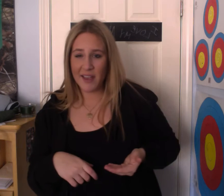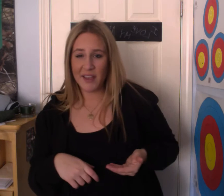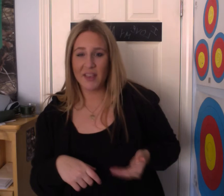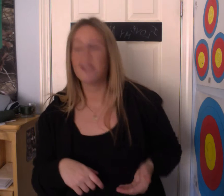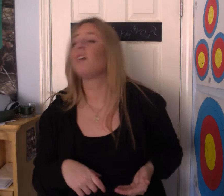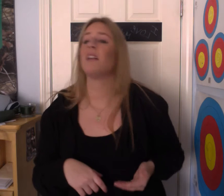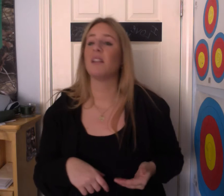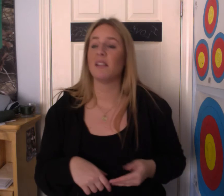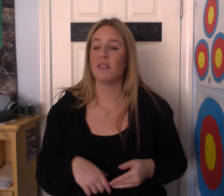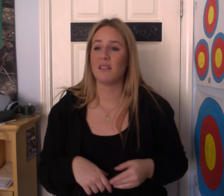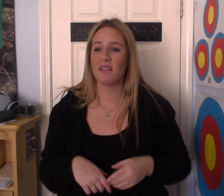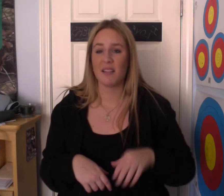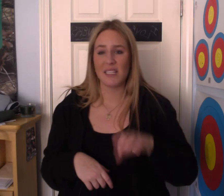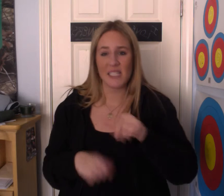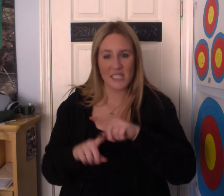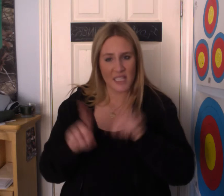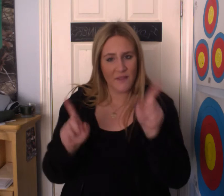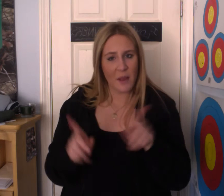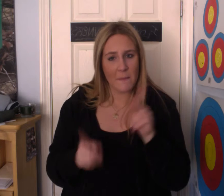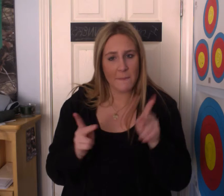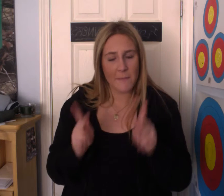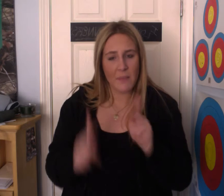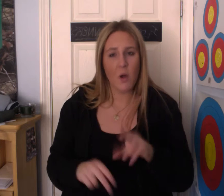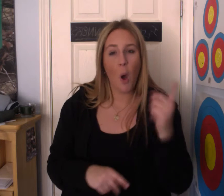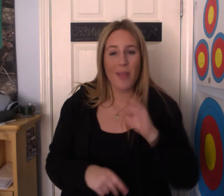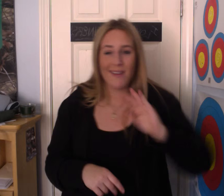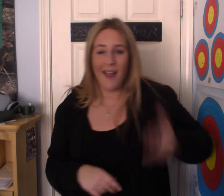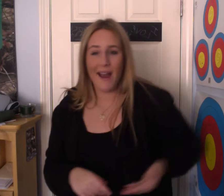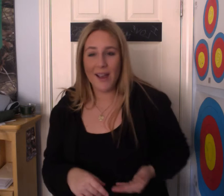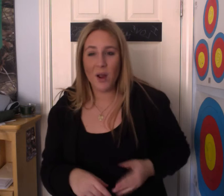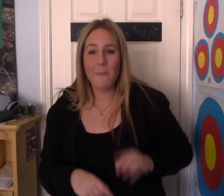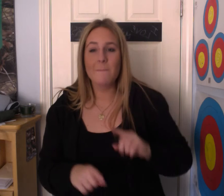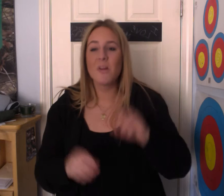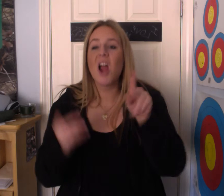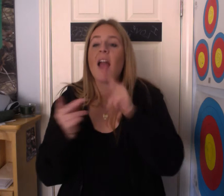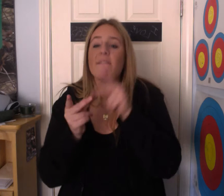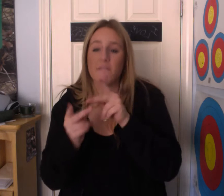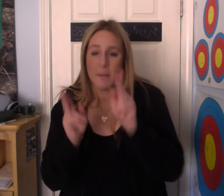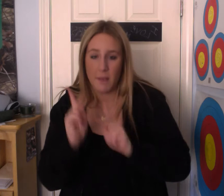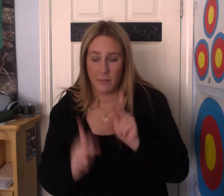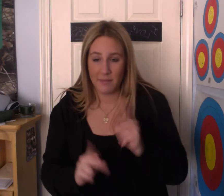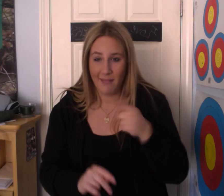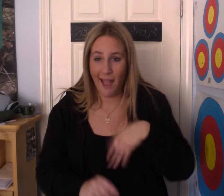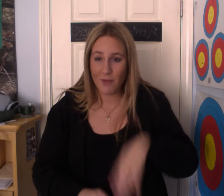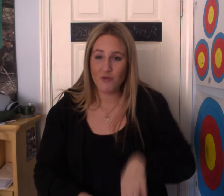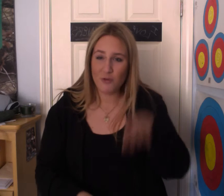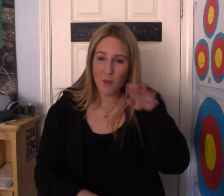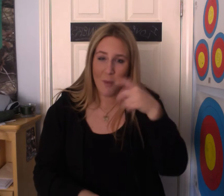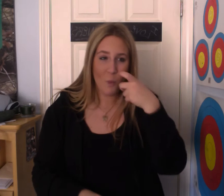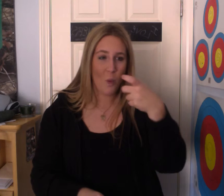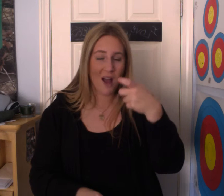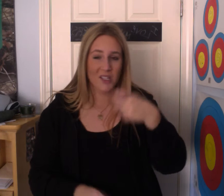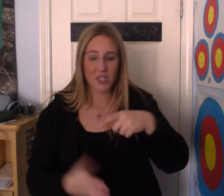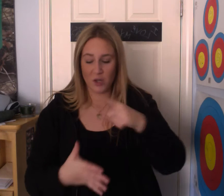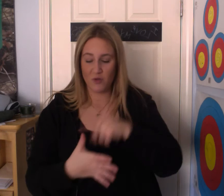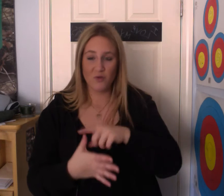only hired perfect people, but there were exceptions to the rule. I grew up watching Whoopi Goldberg, Roseanne Barr,